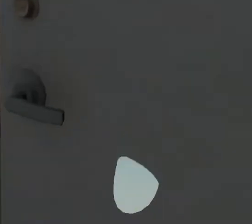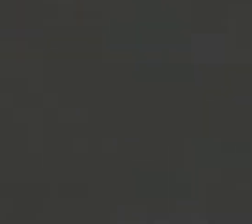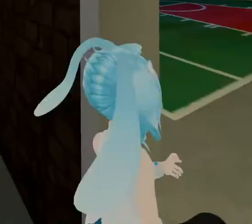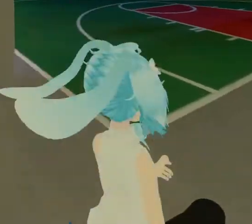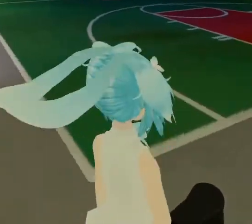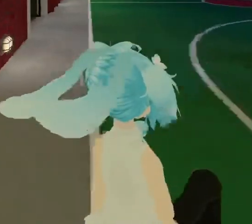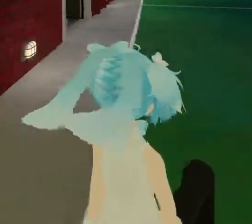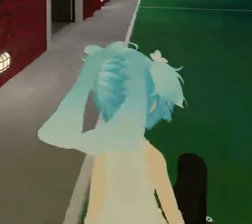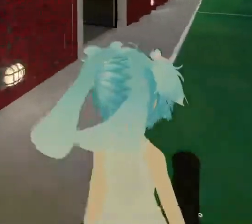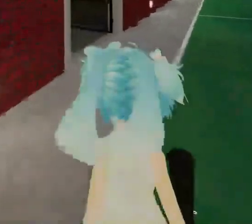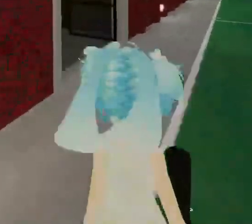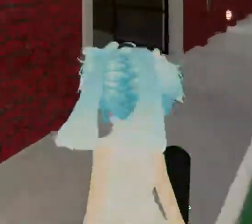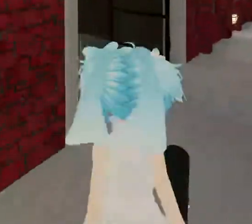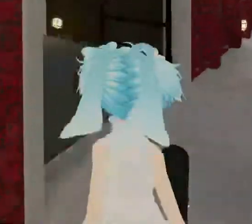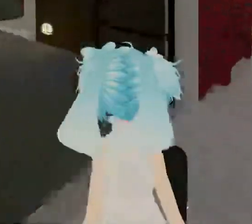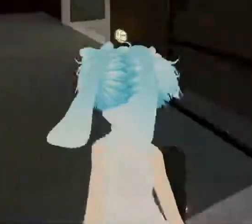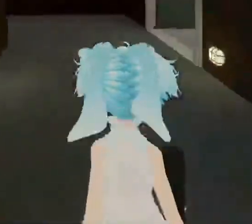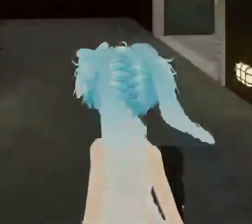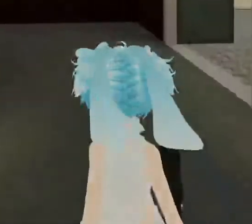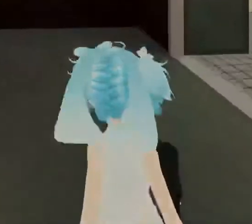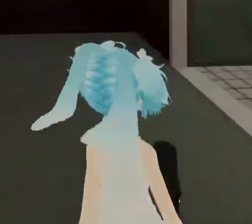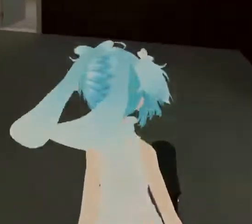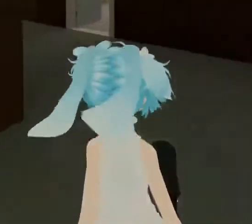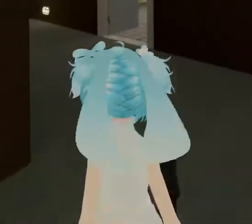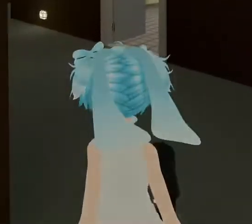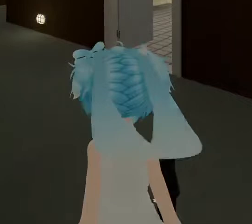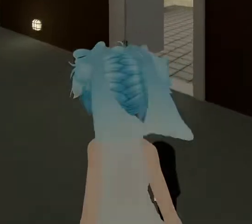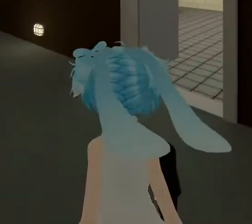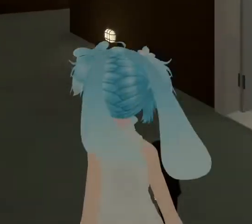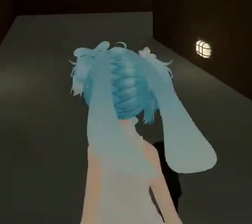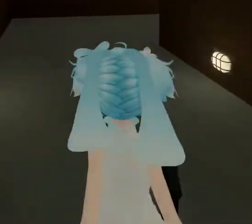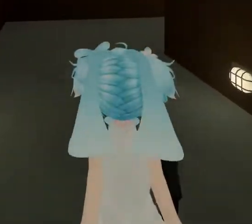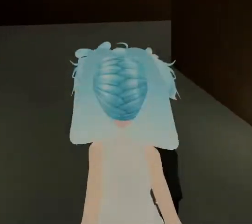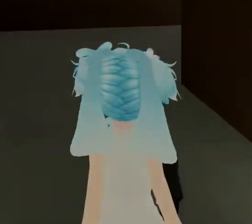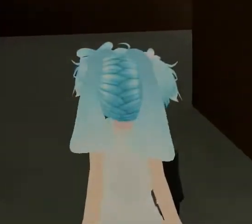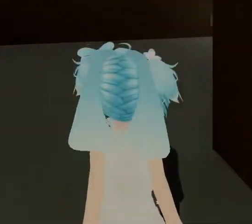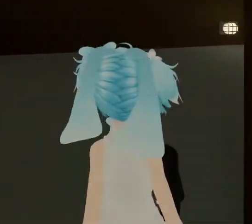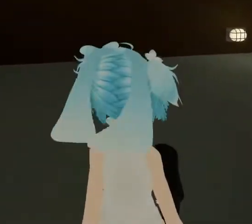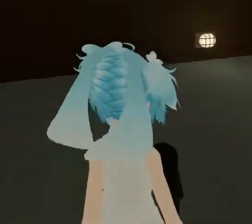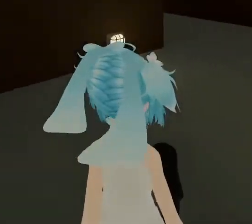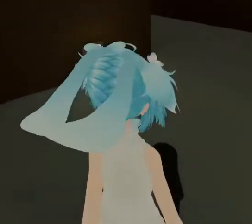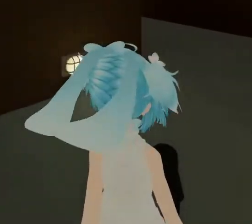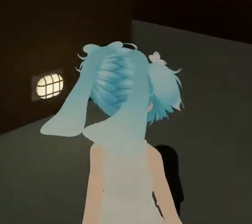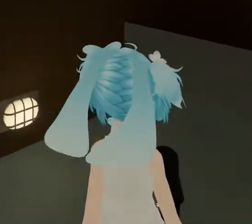I need your avatar again. I forgot to save it.